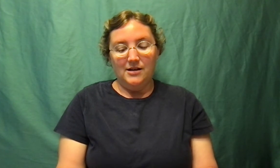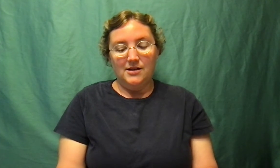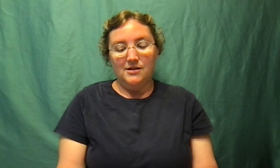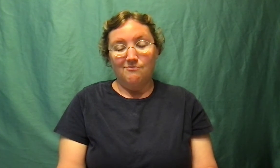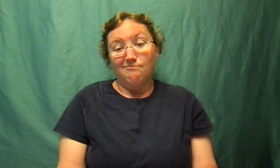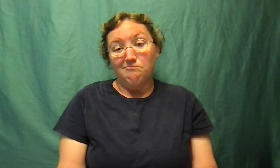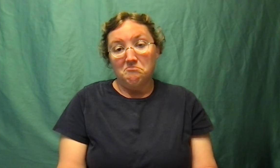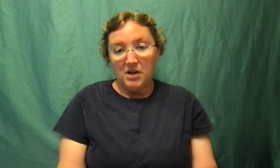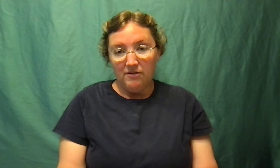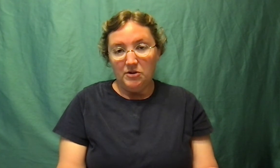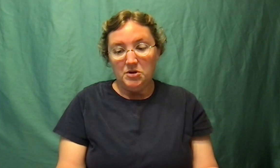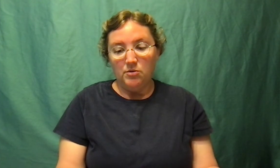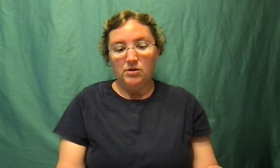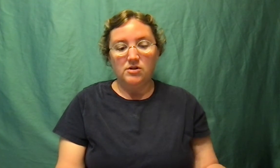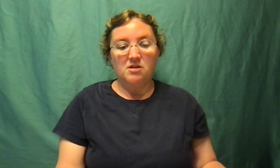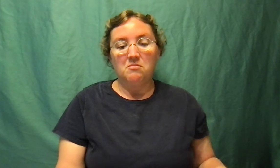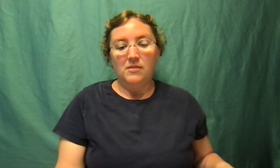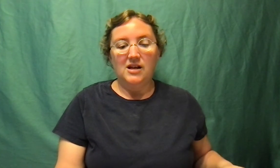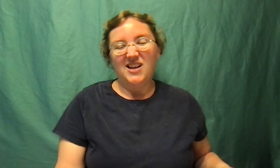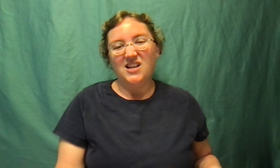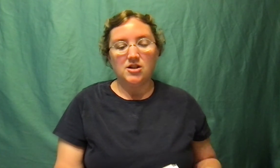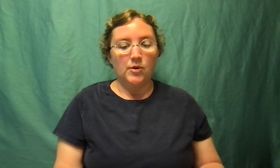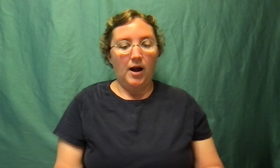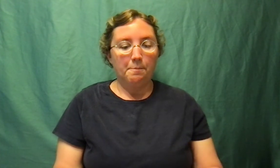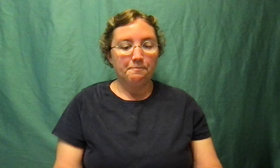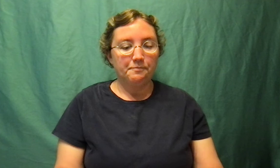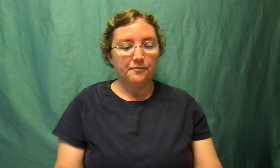But if you don't use them, it's okay.